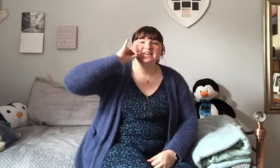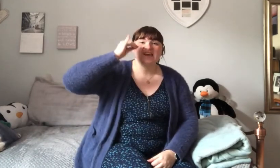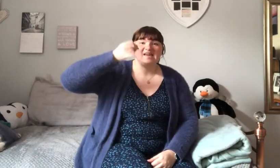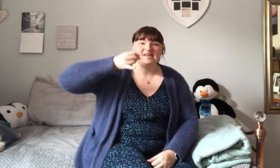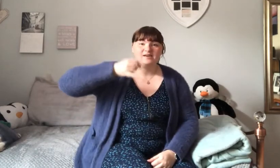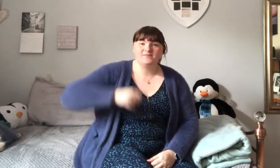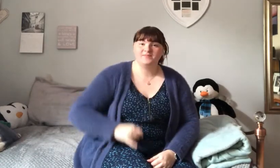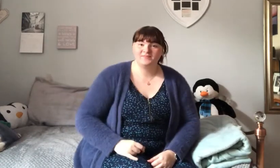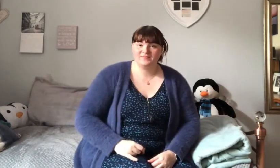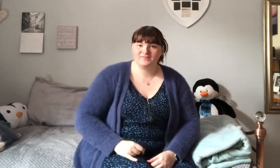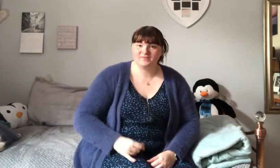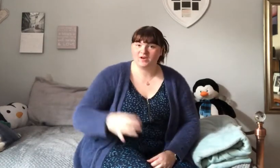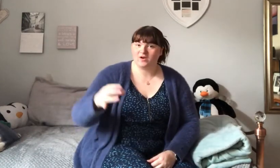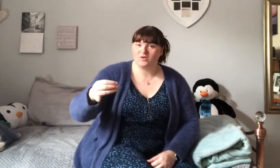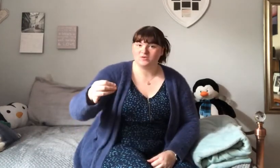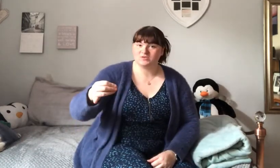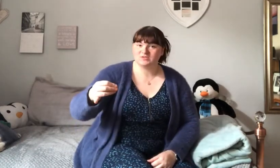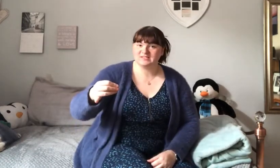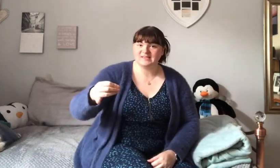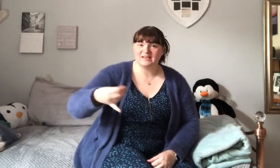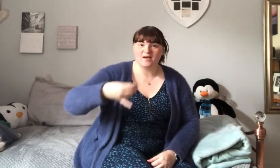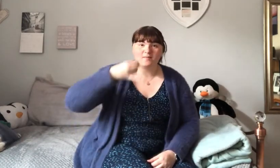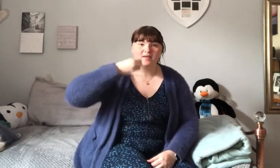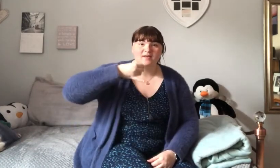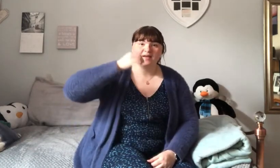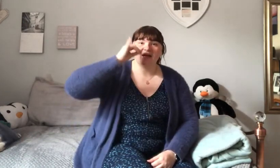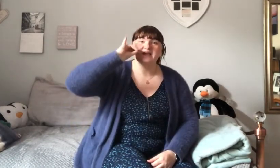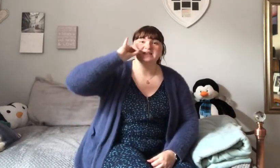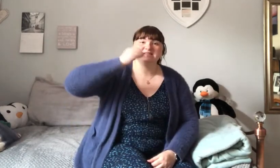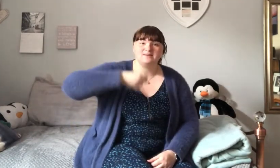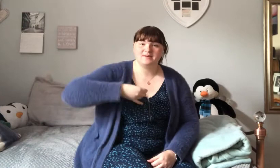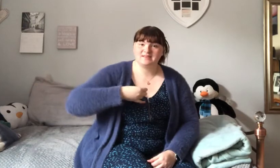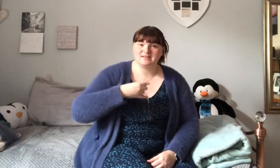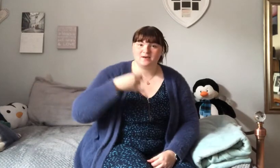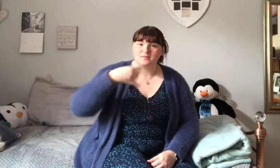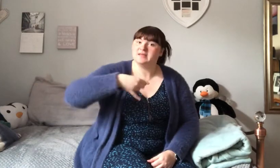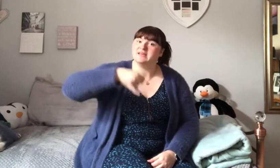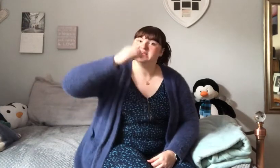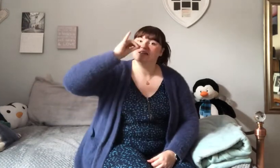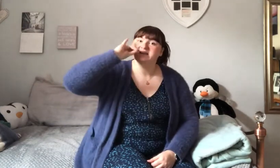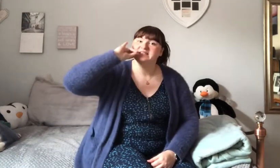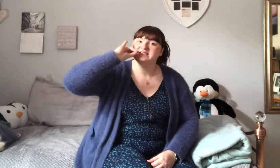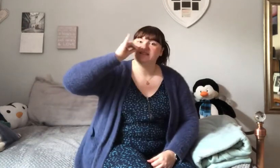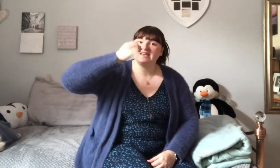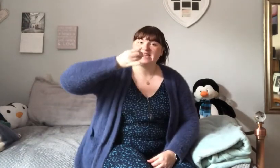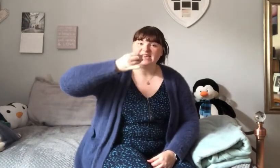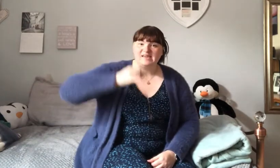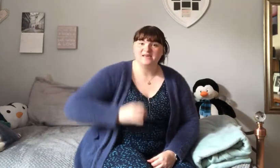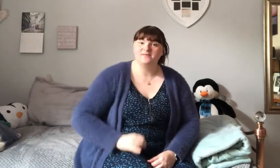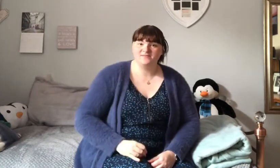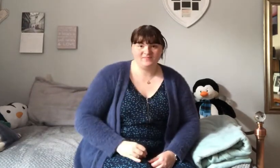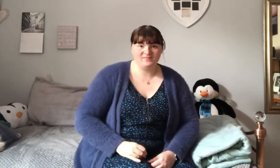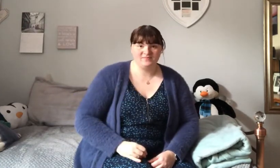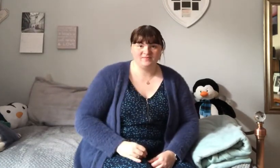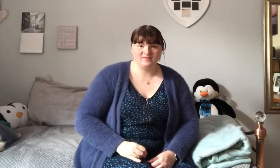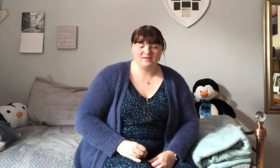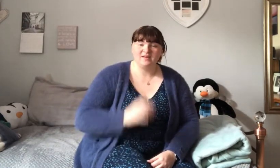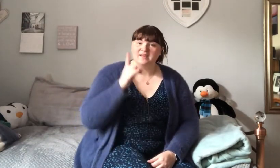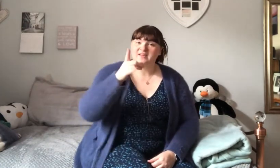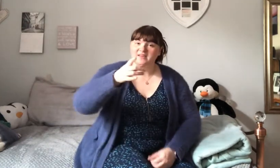Tea. Hold your teacup and tip it up. Tea. Can